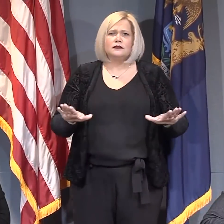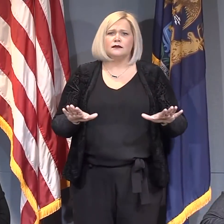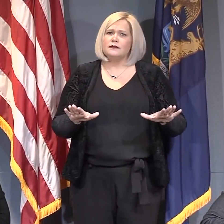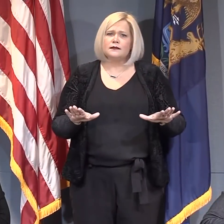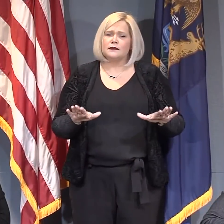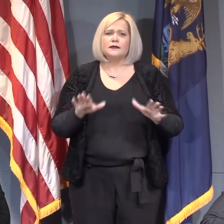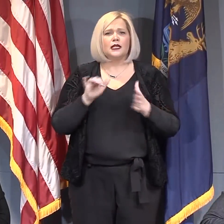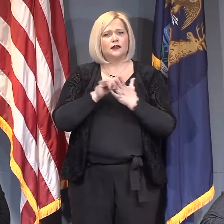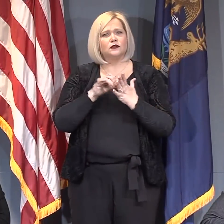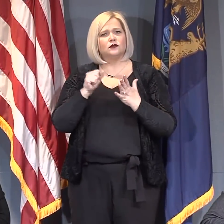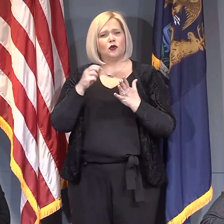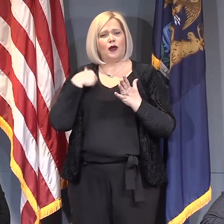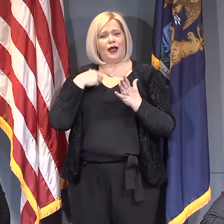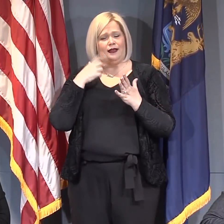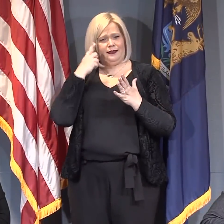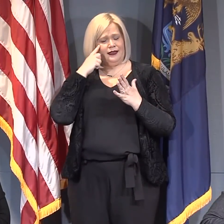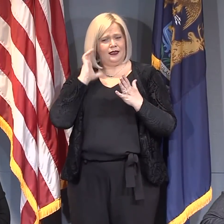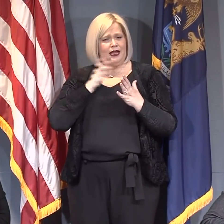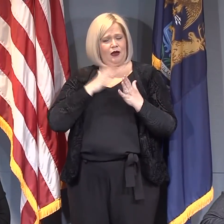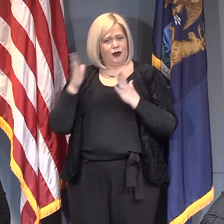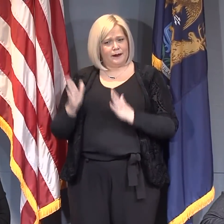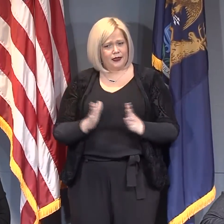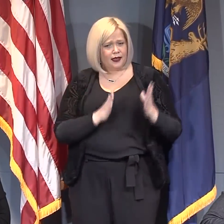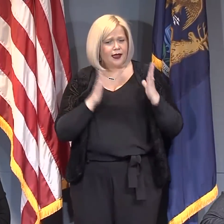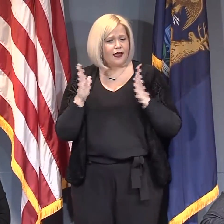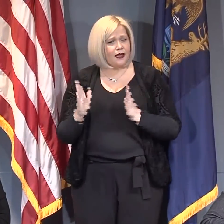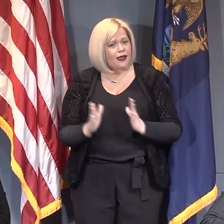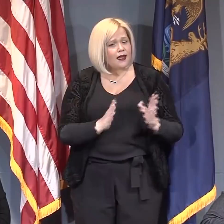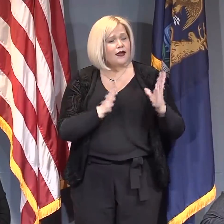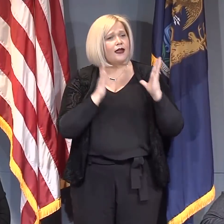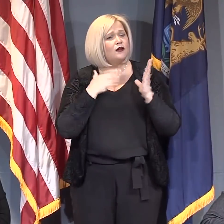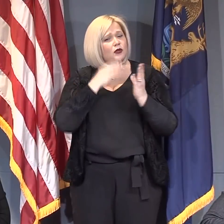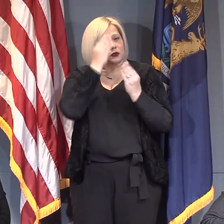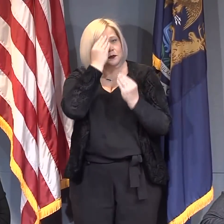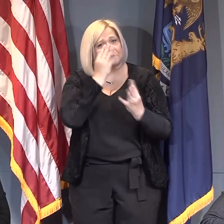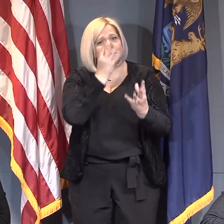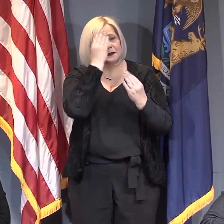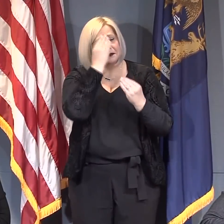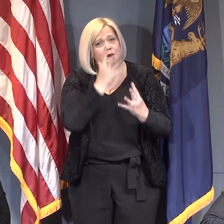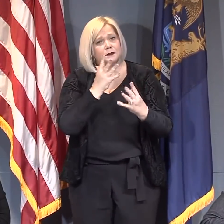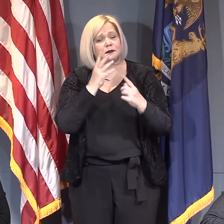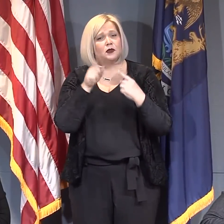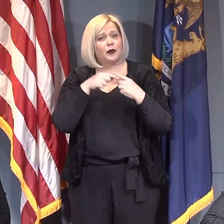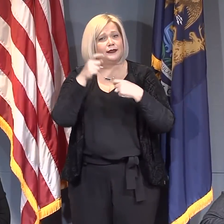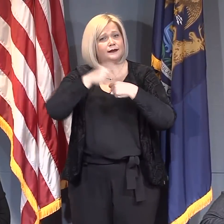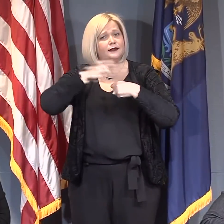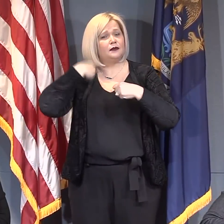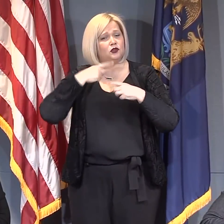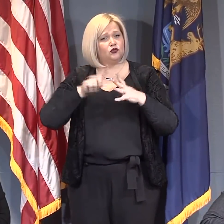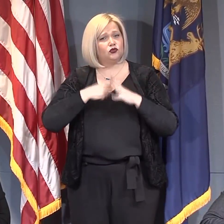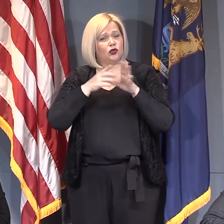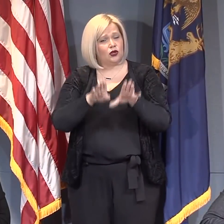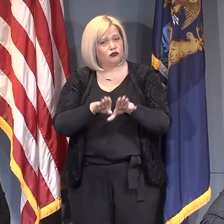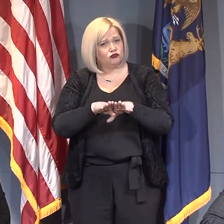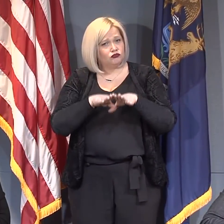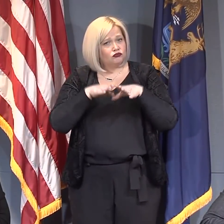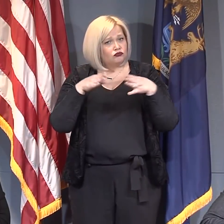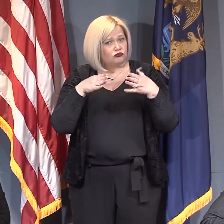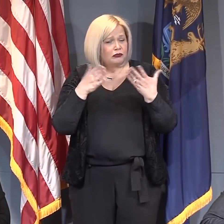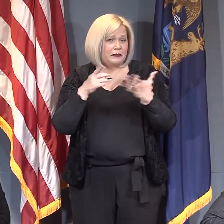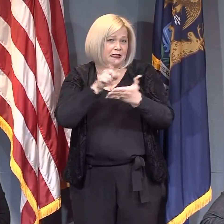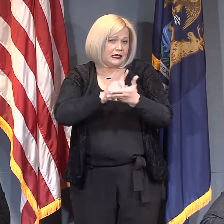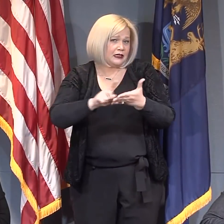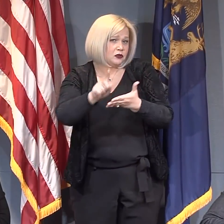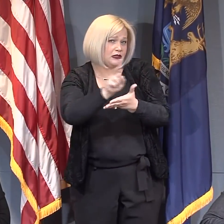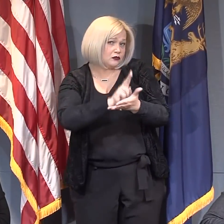will start to put a little more information out about as we get closer to the end of next week and the